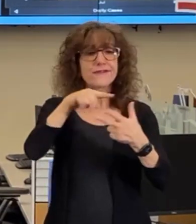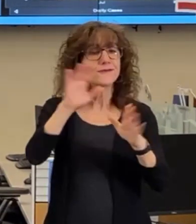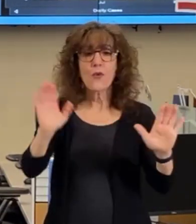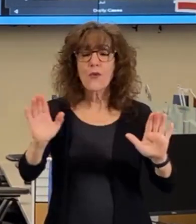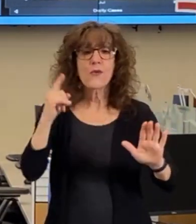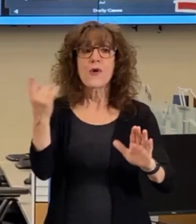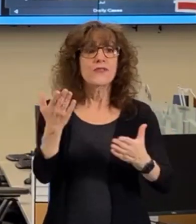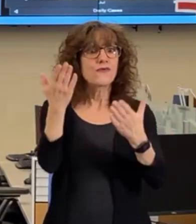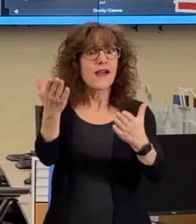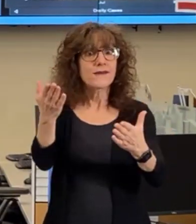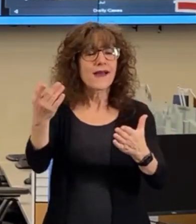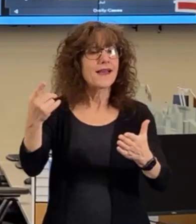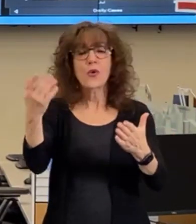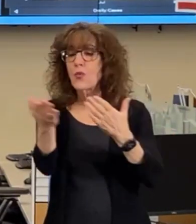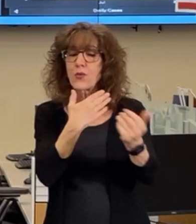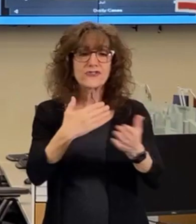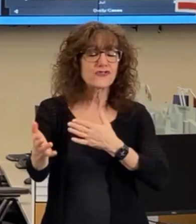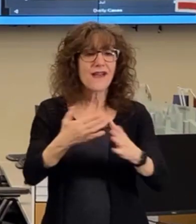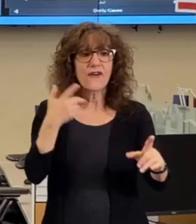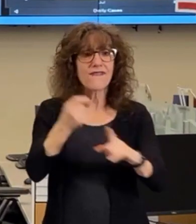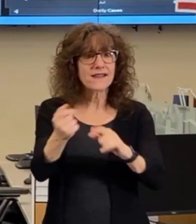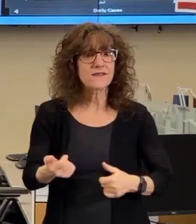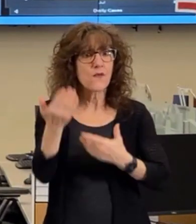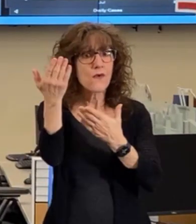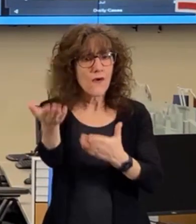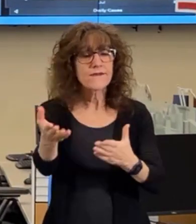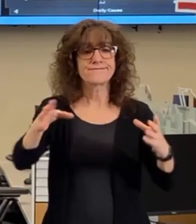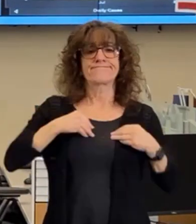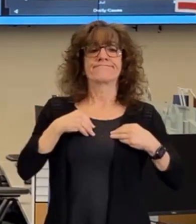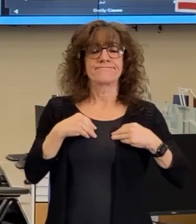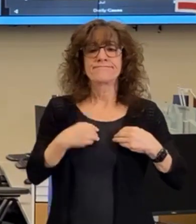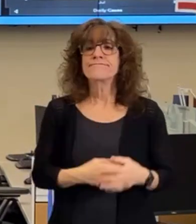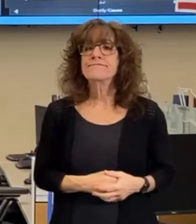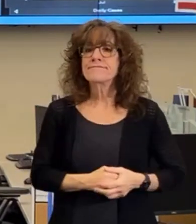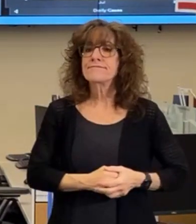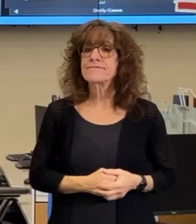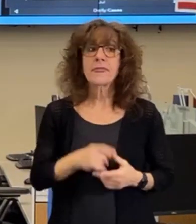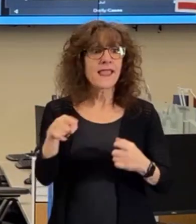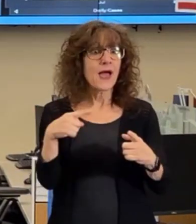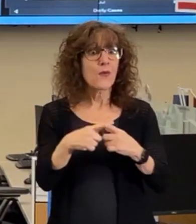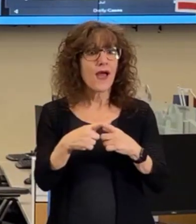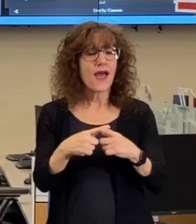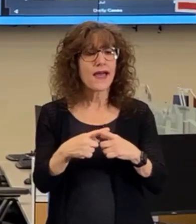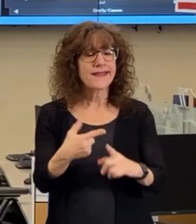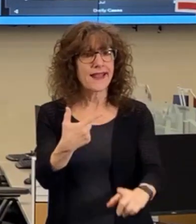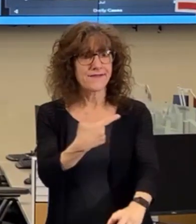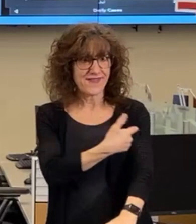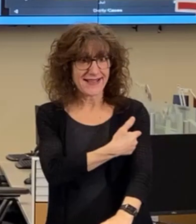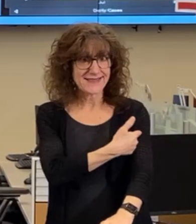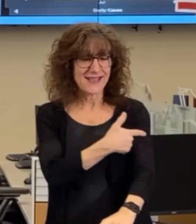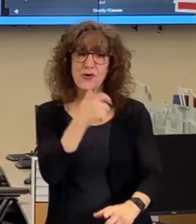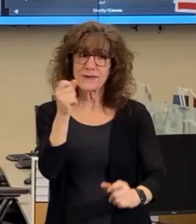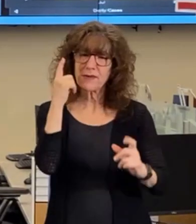only recommend that you take the first vaccine that is made available to you. And when you get the vaccine, don't